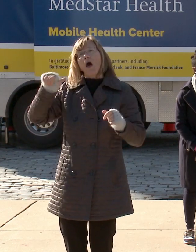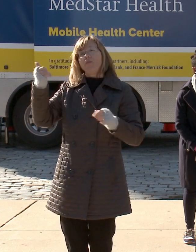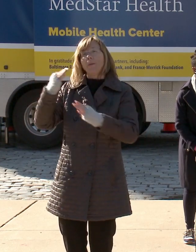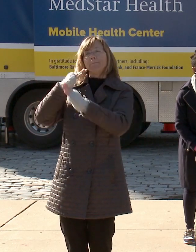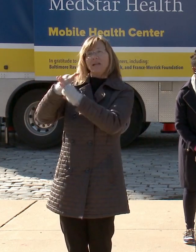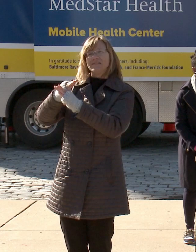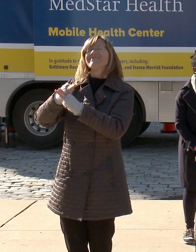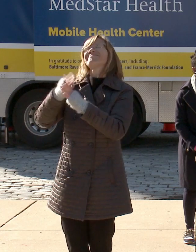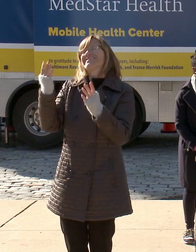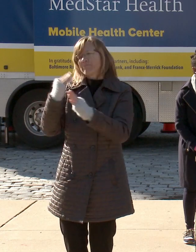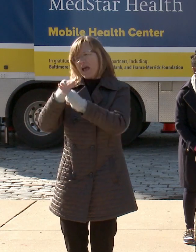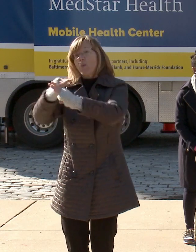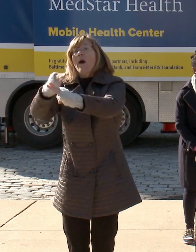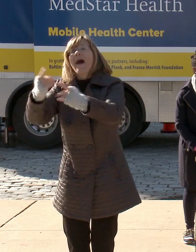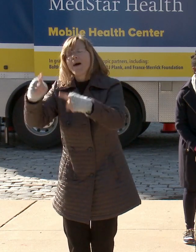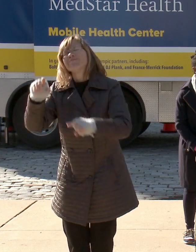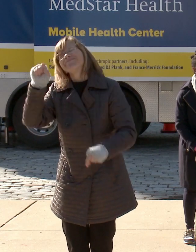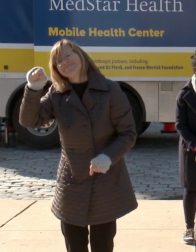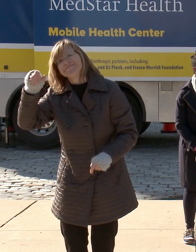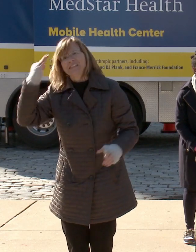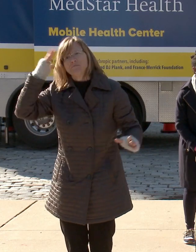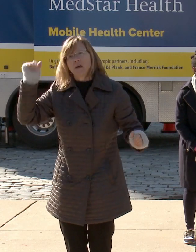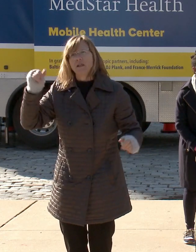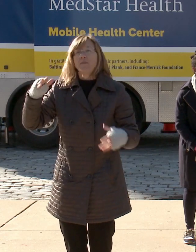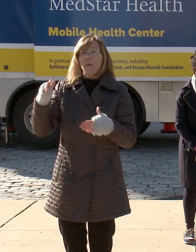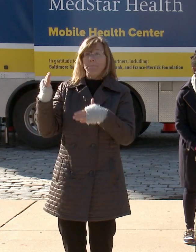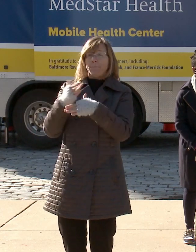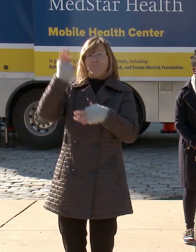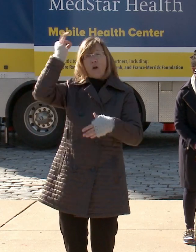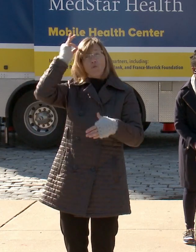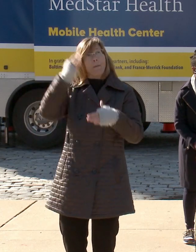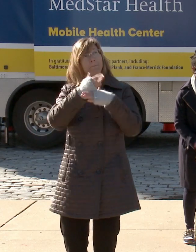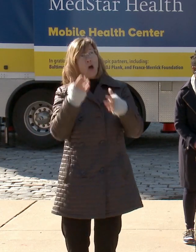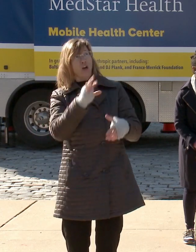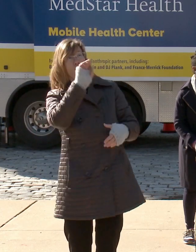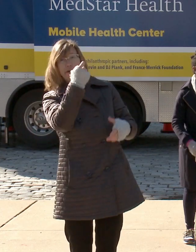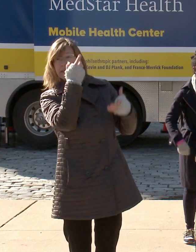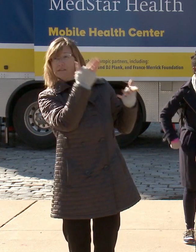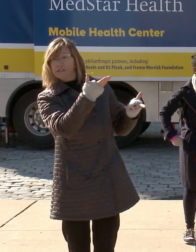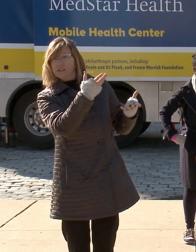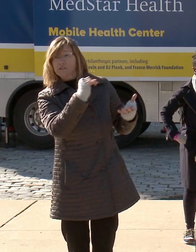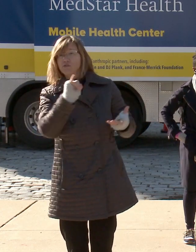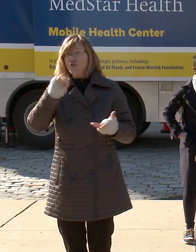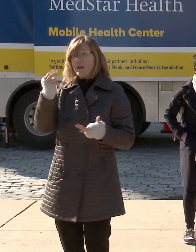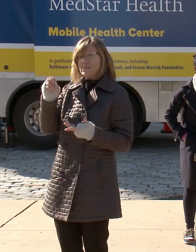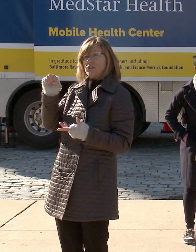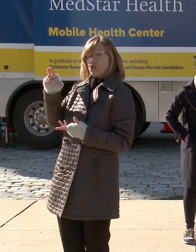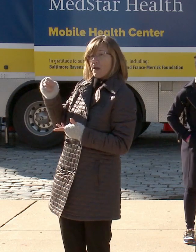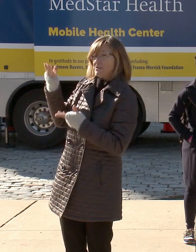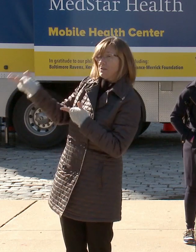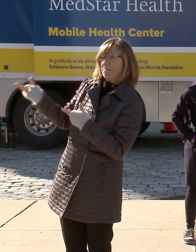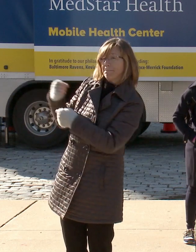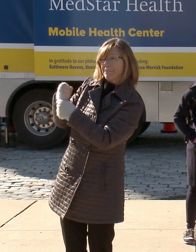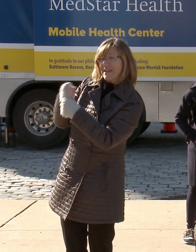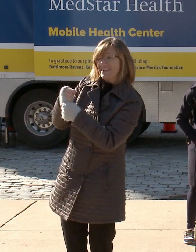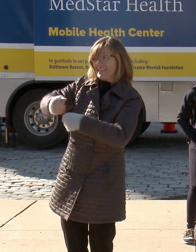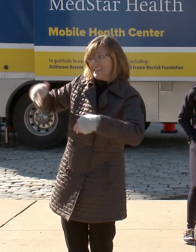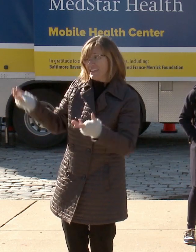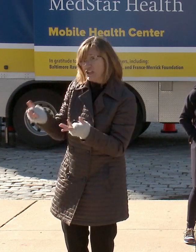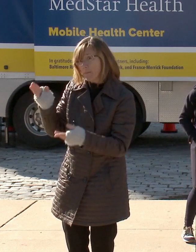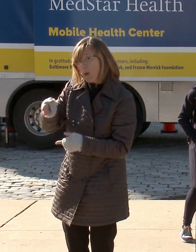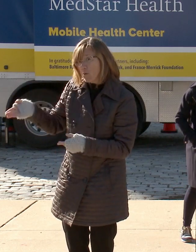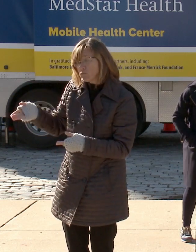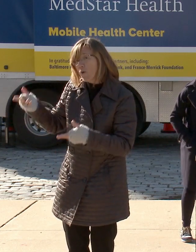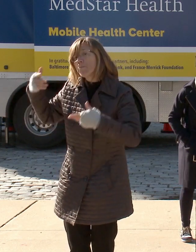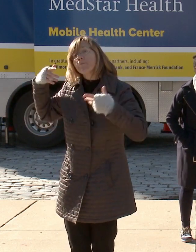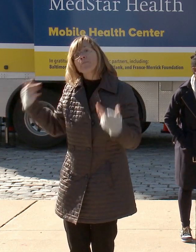talking to our federal partners about those. What we're hopeful is that Johnson & Johnson will recognize that they are making this vaccine here in Baltimore, and it would